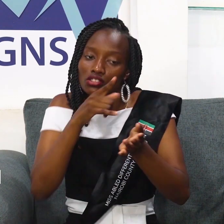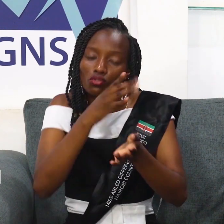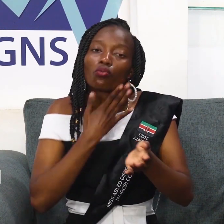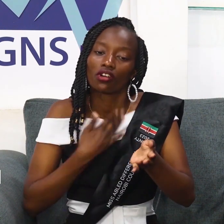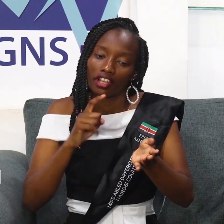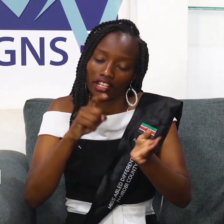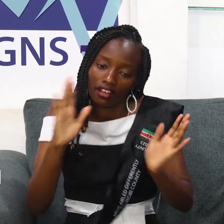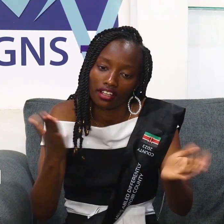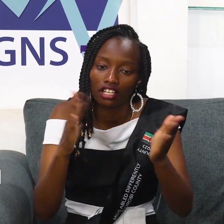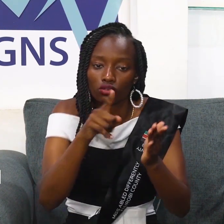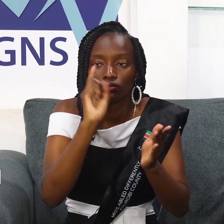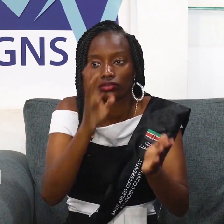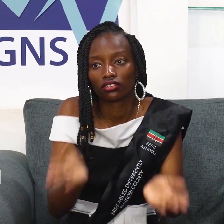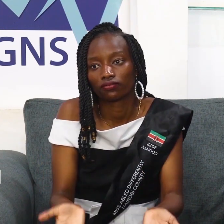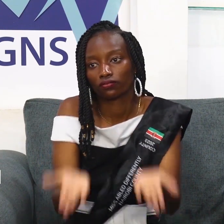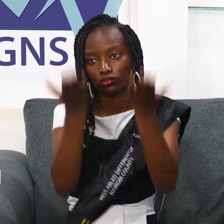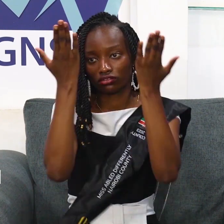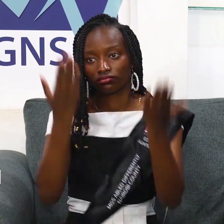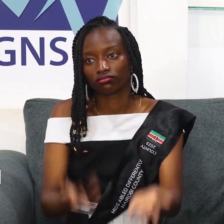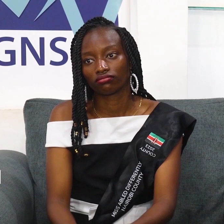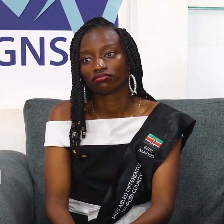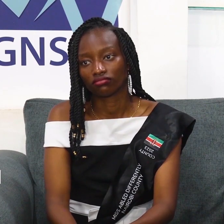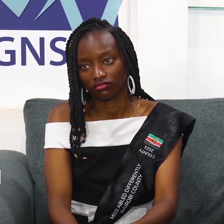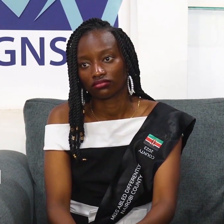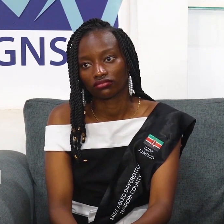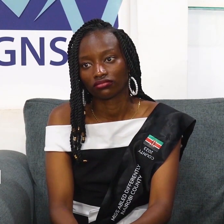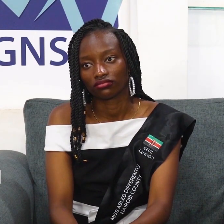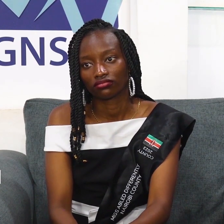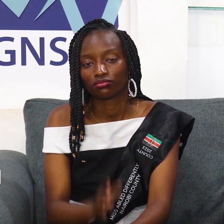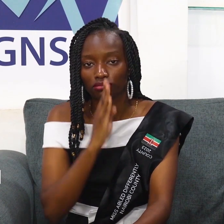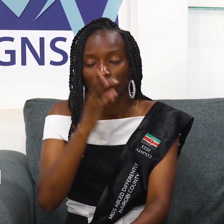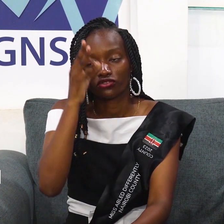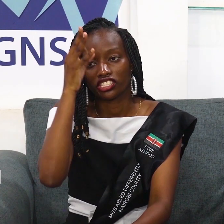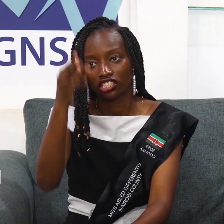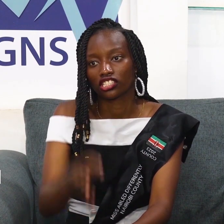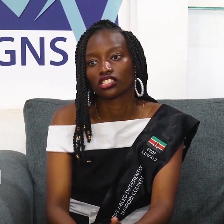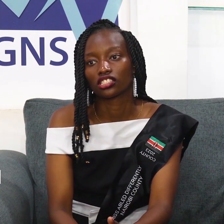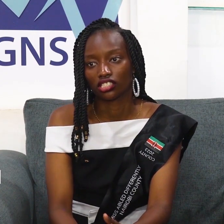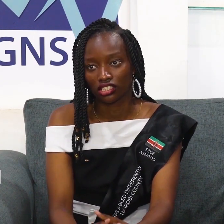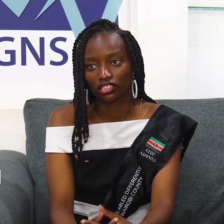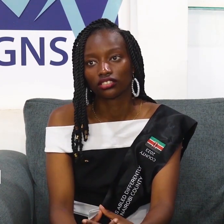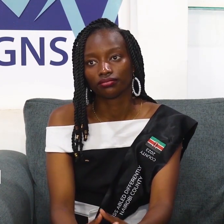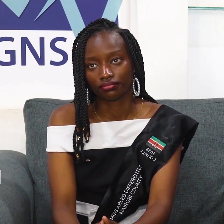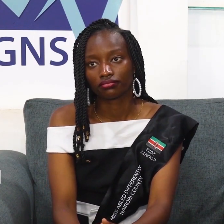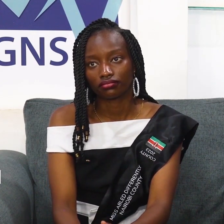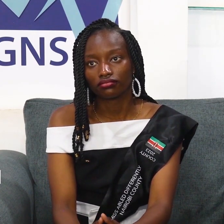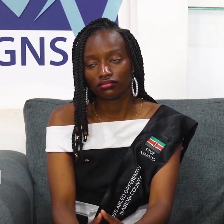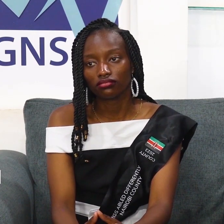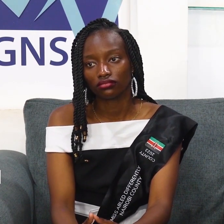having, some people are going to get inspired and they're going to join, and we're going to have an improvement in the field, and that will be happening in the future.